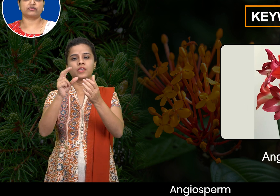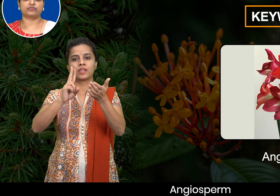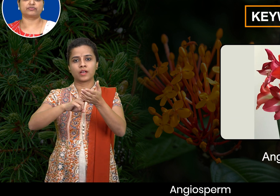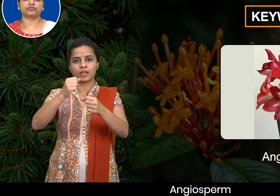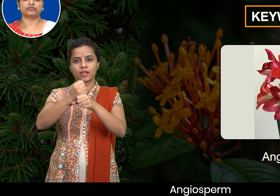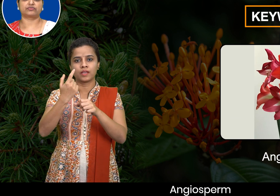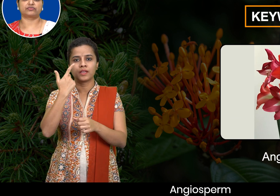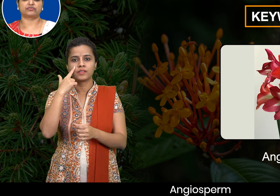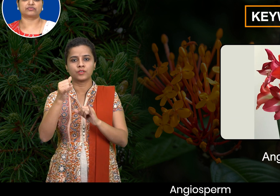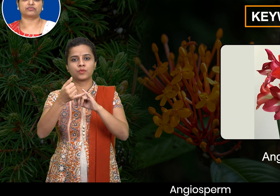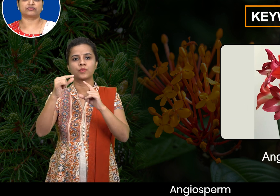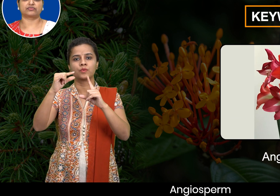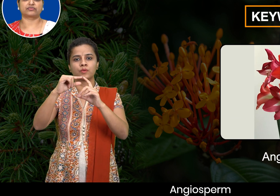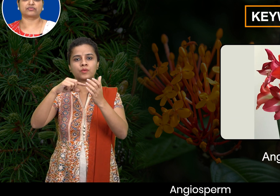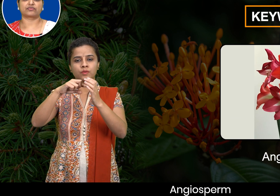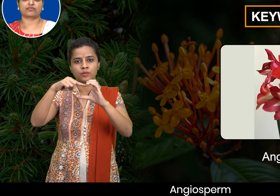angiosperm,